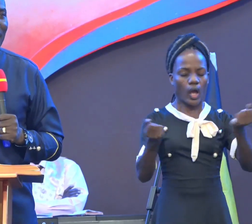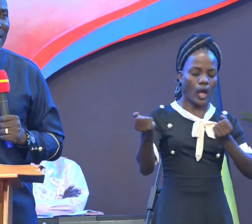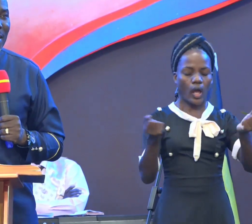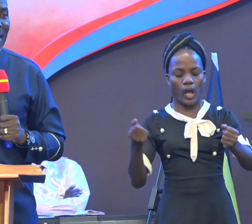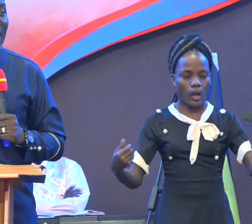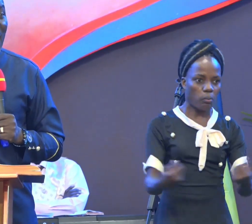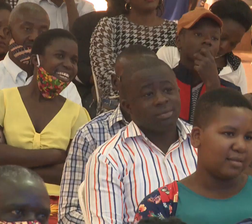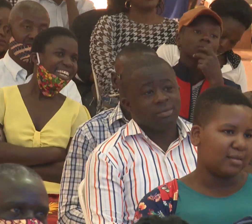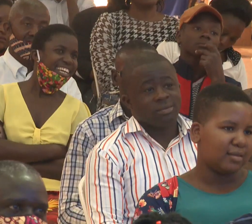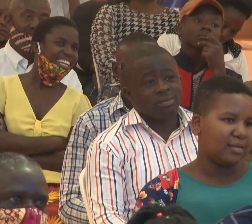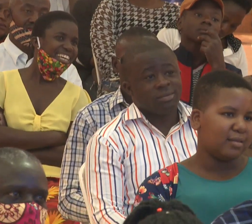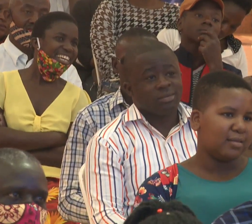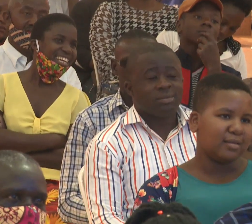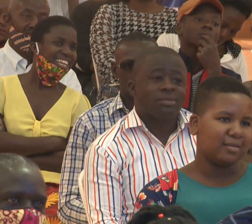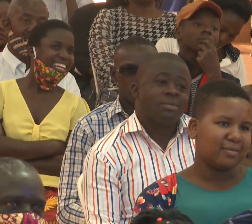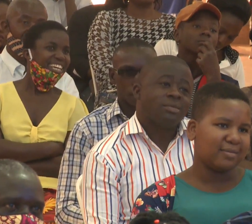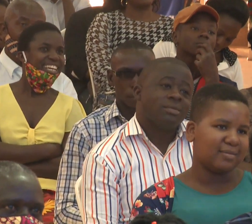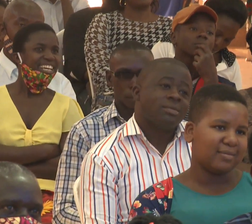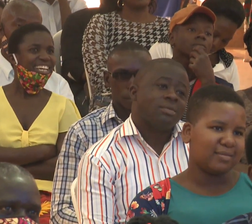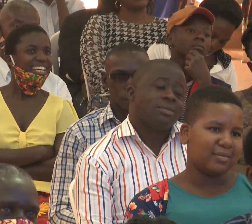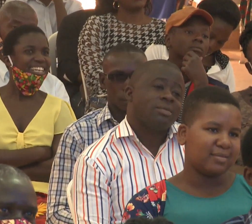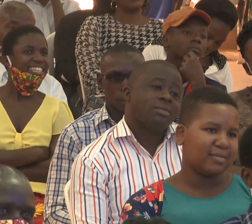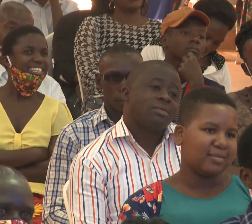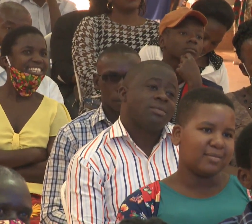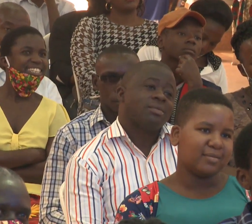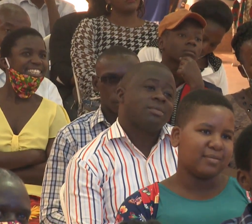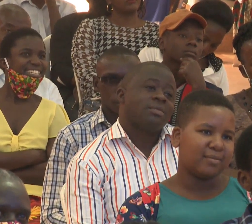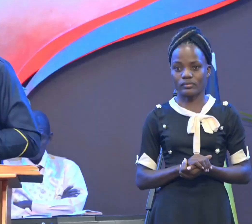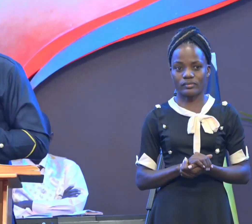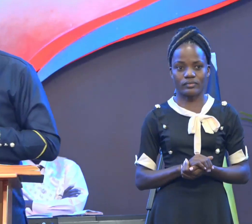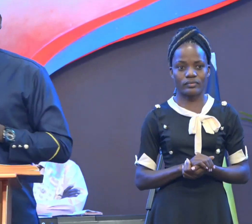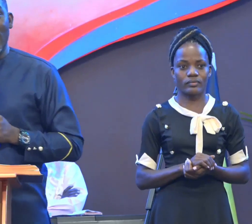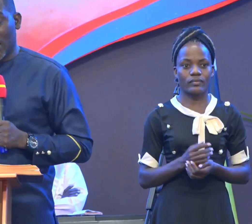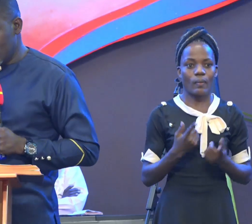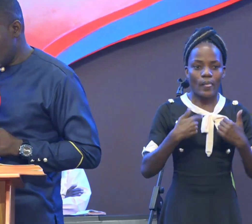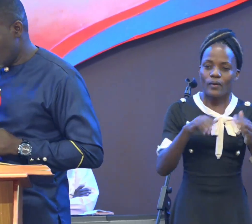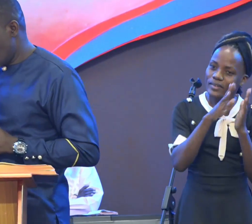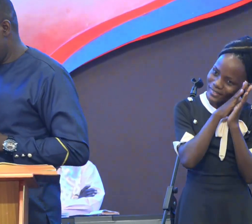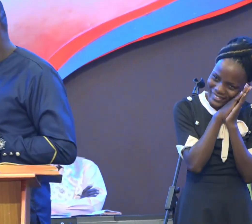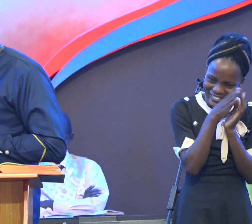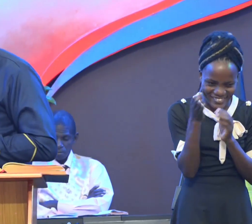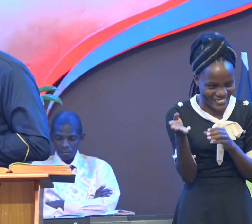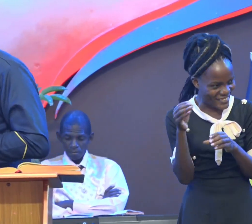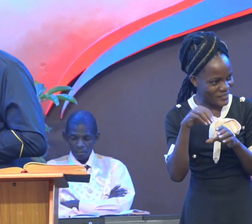it takes you and leave. He had taken me. We were here in